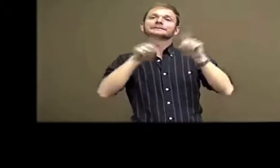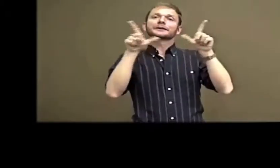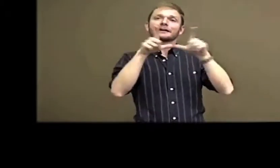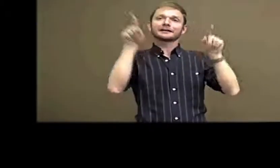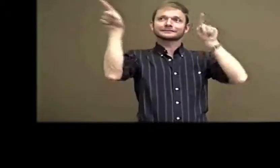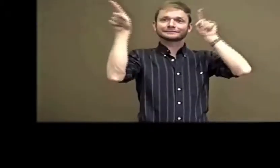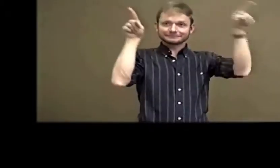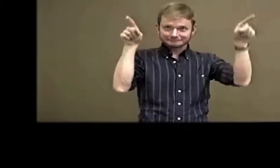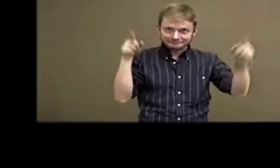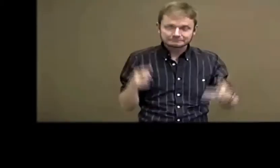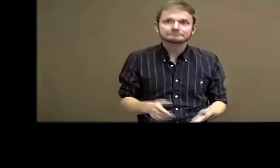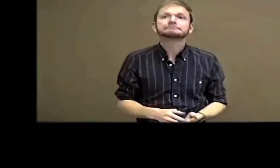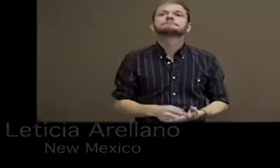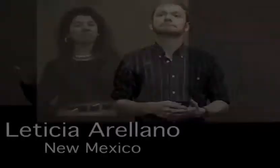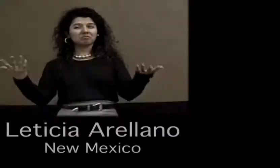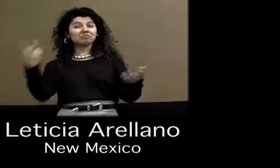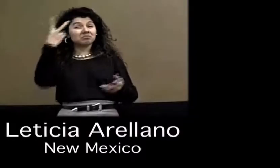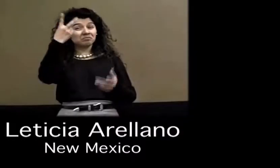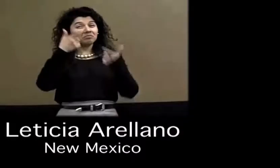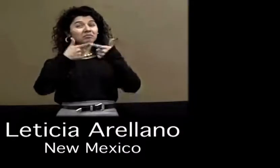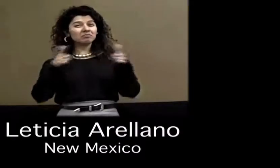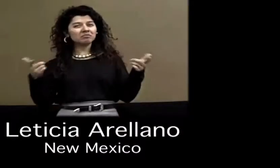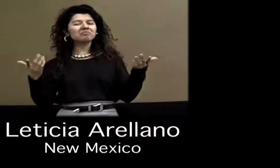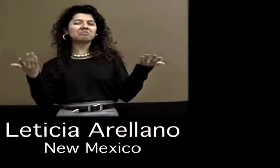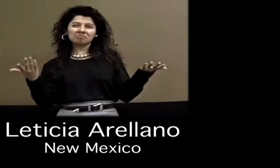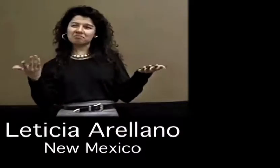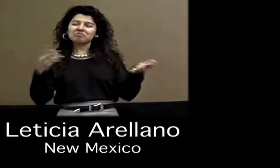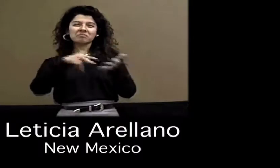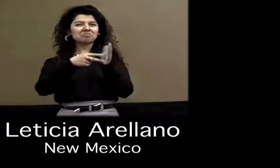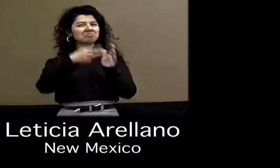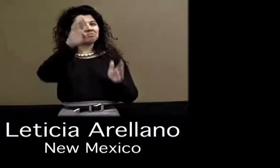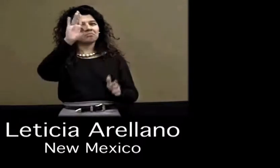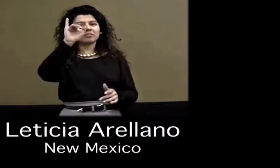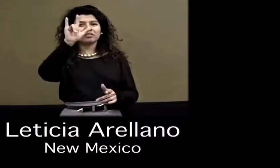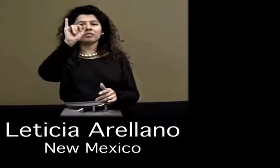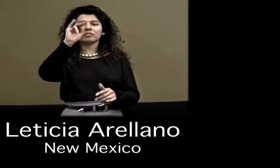and the children learn both of their parents' languages.